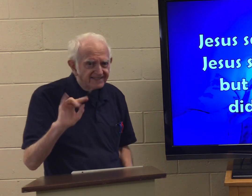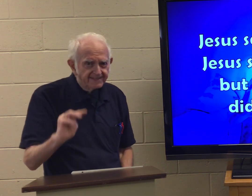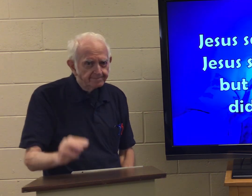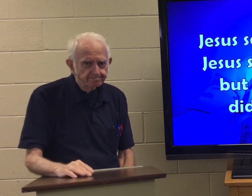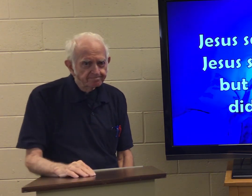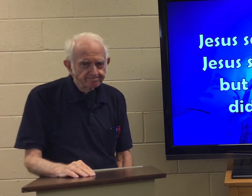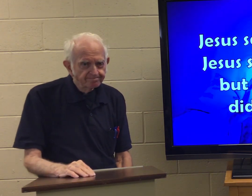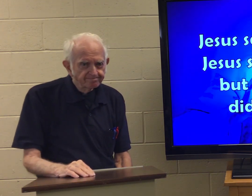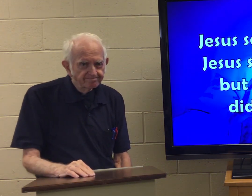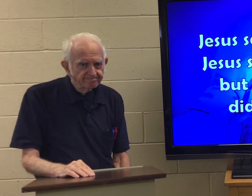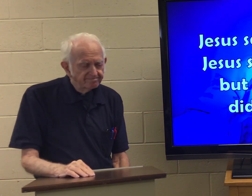him.